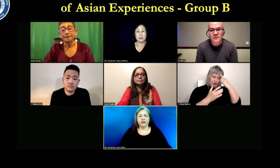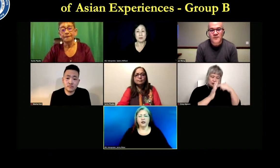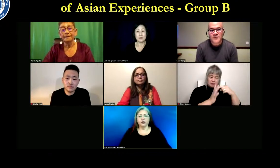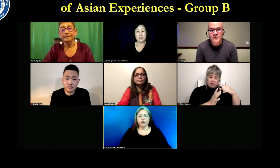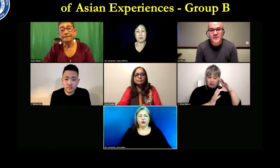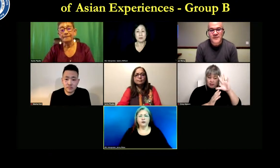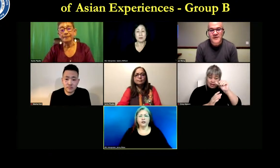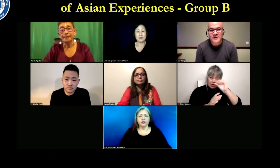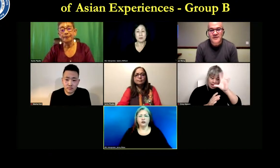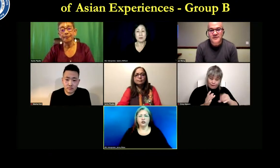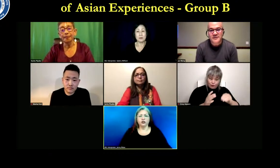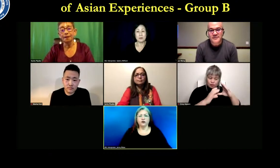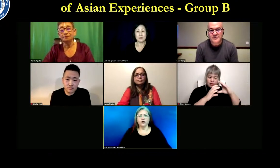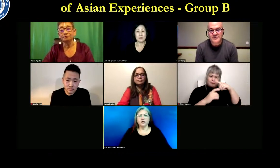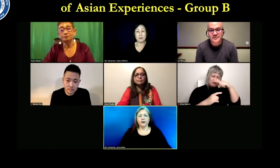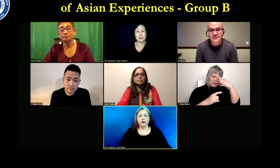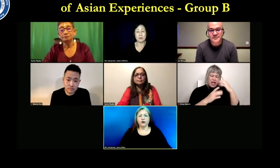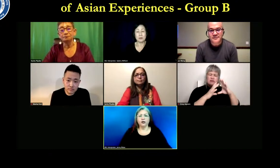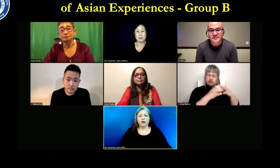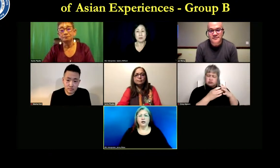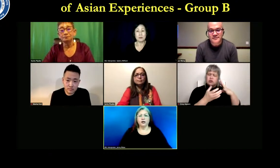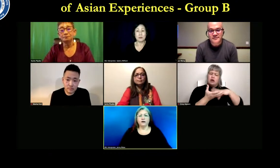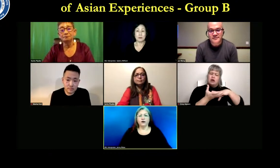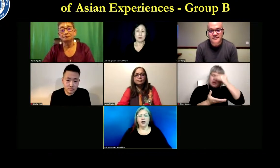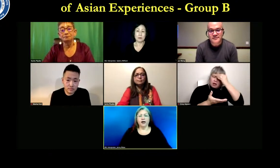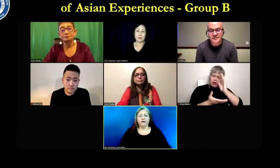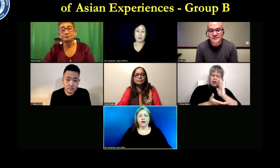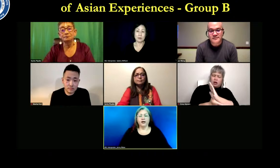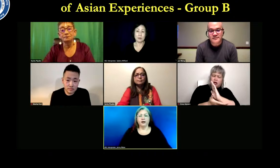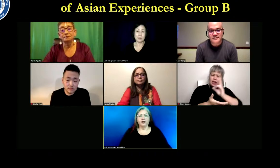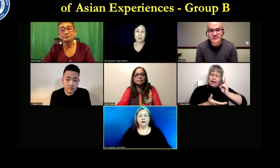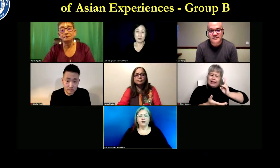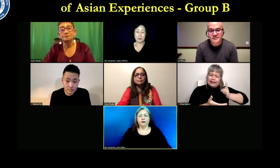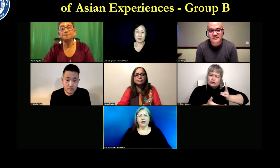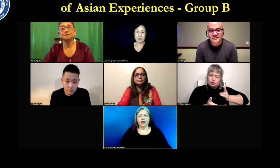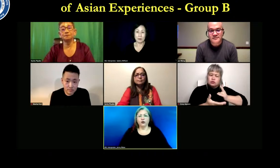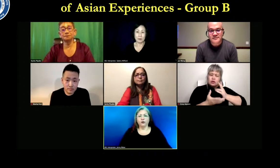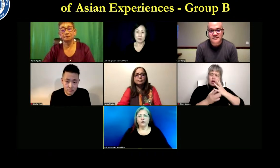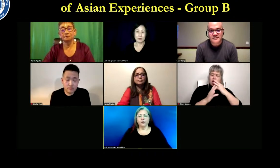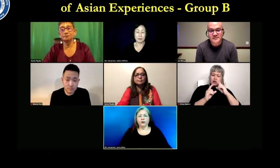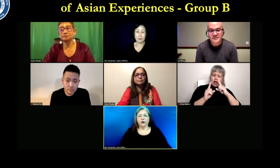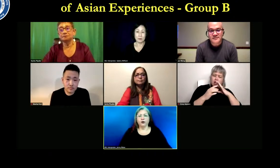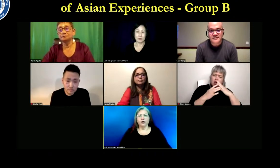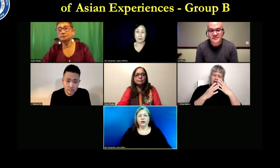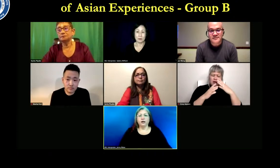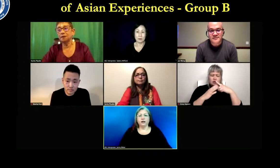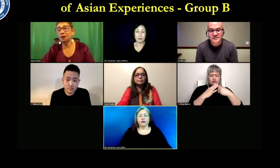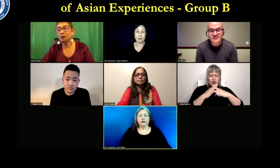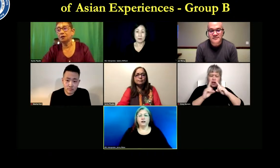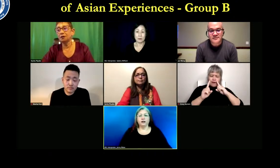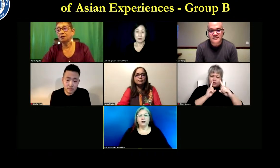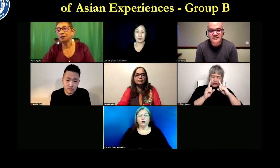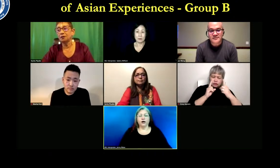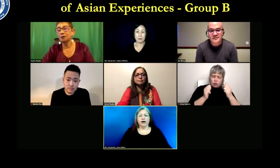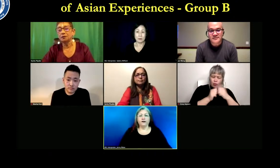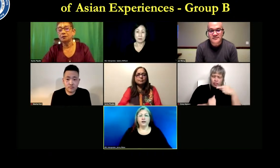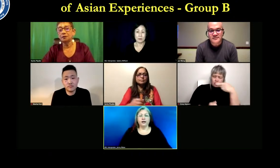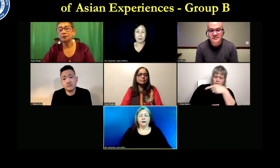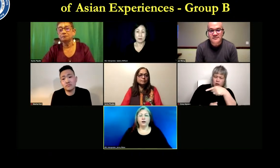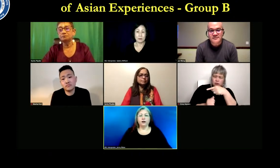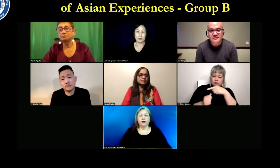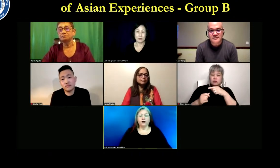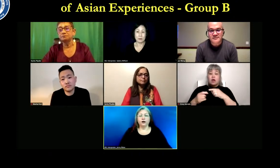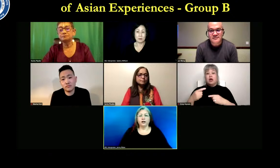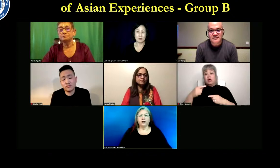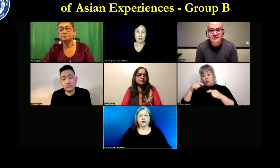and their norms and culture. So for example, if you have a Black group of people, you know, having